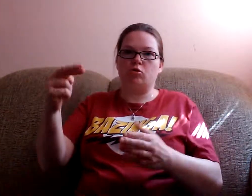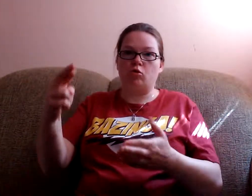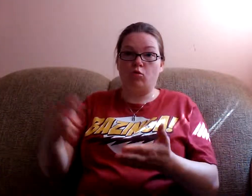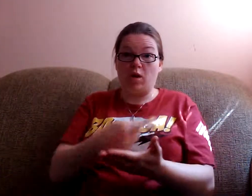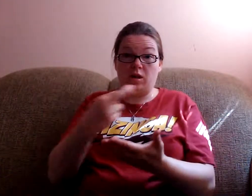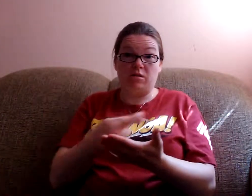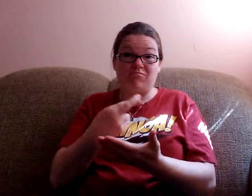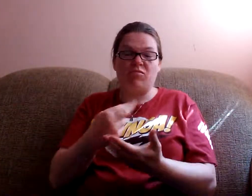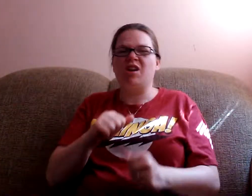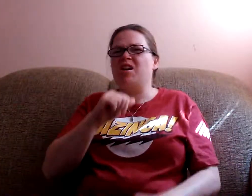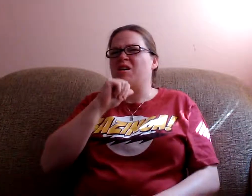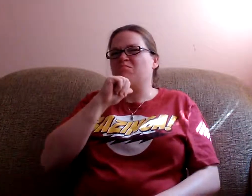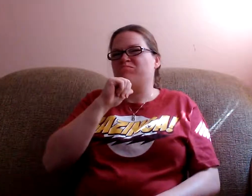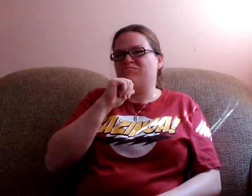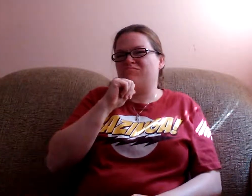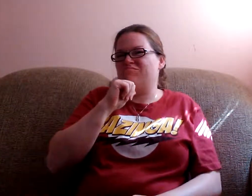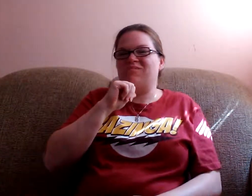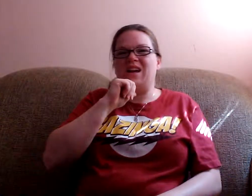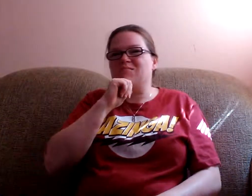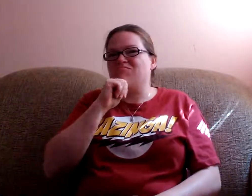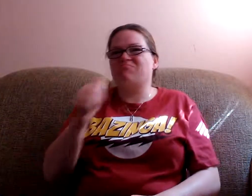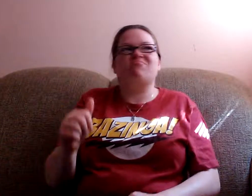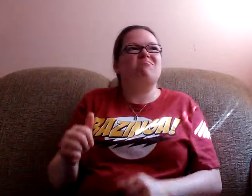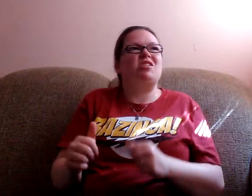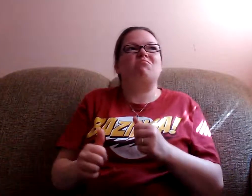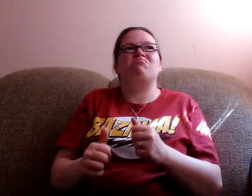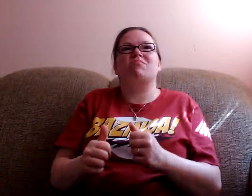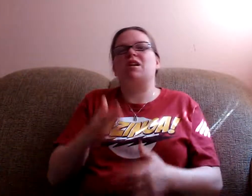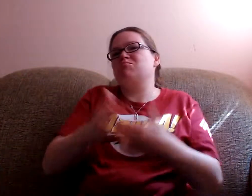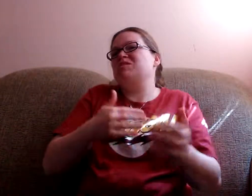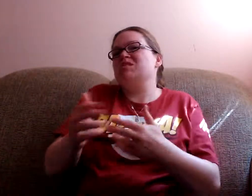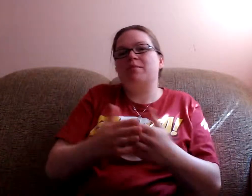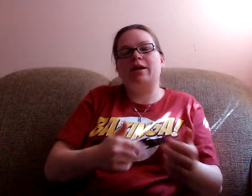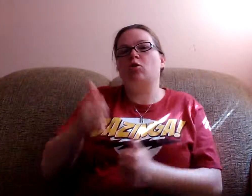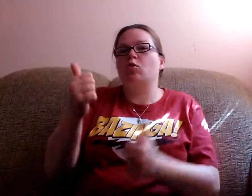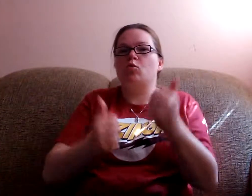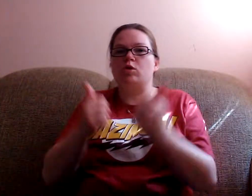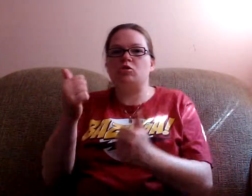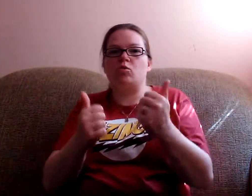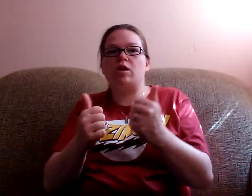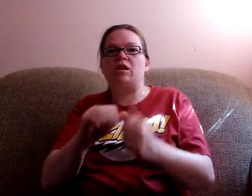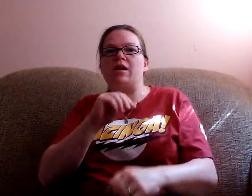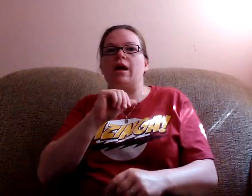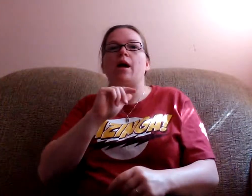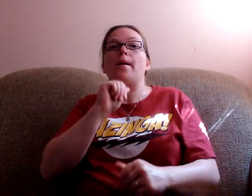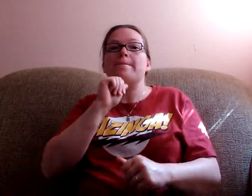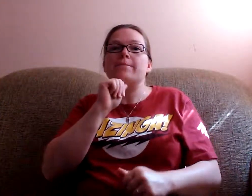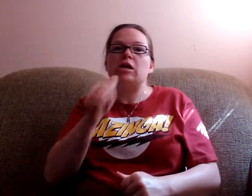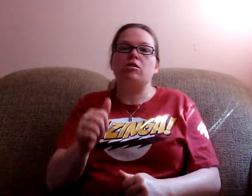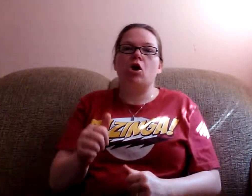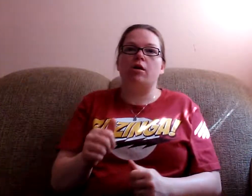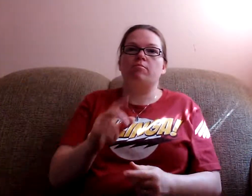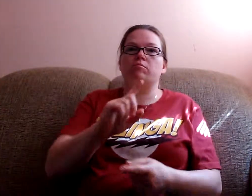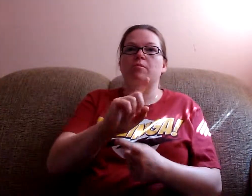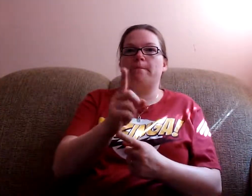rice, although it's nice, but you could use any kind of rice except for the American converted or minute rice or something